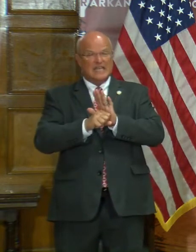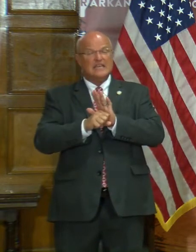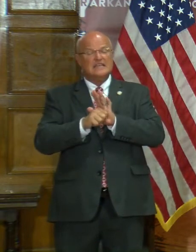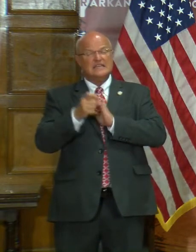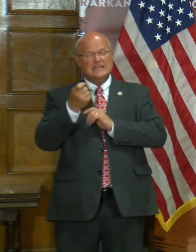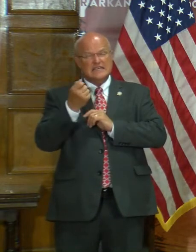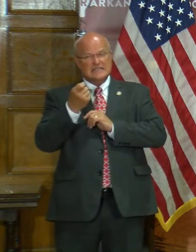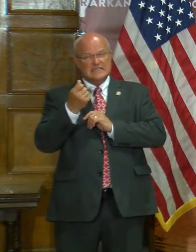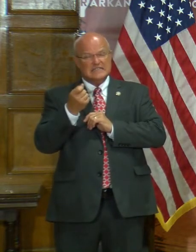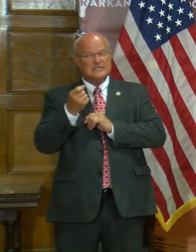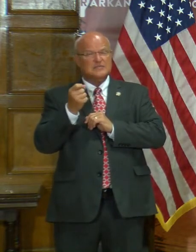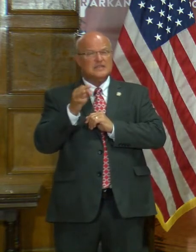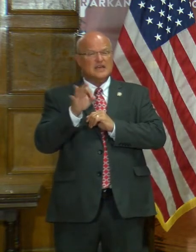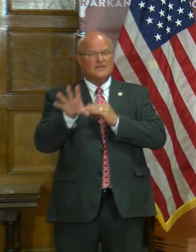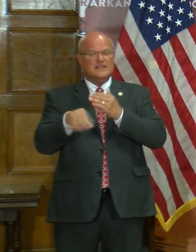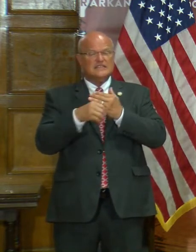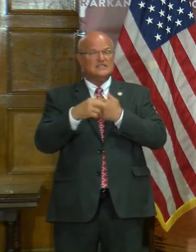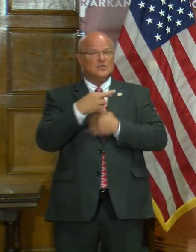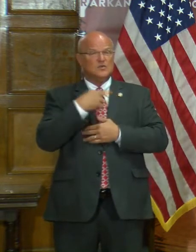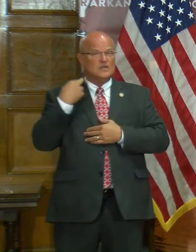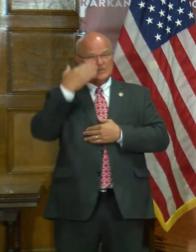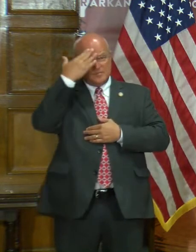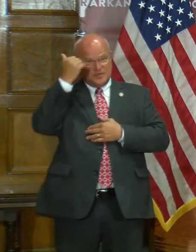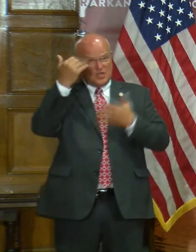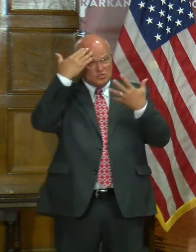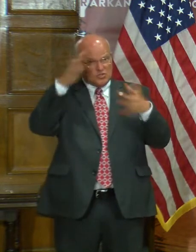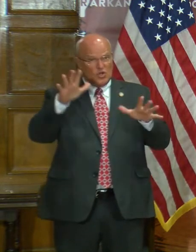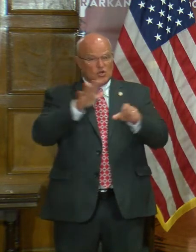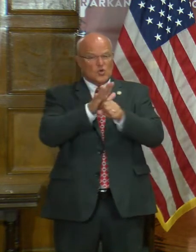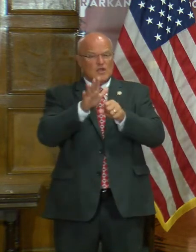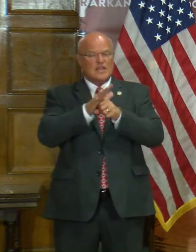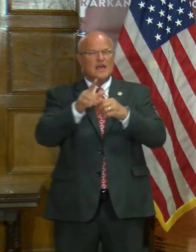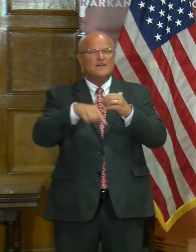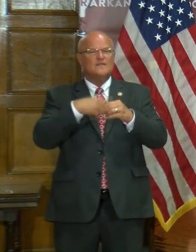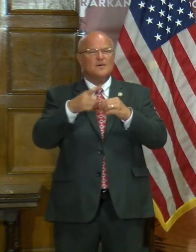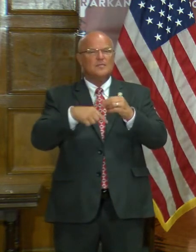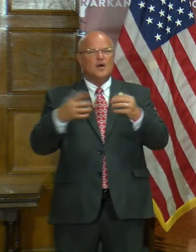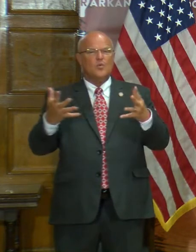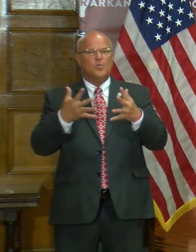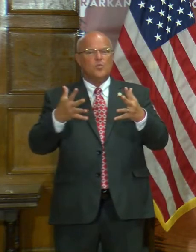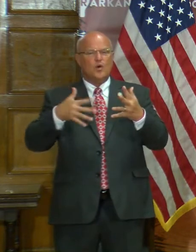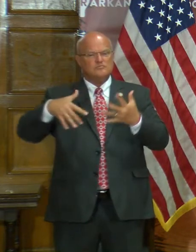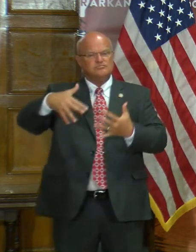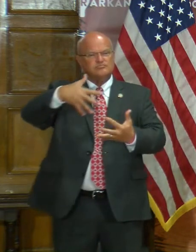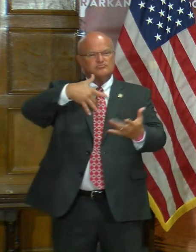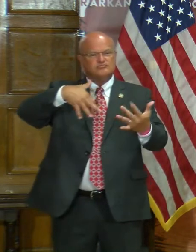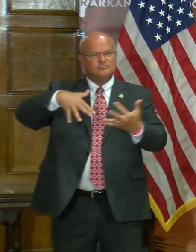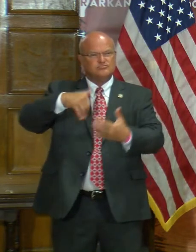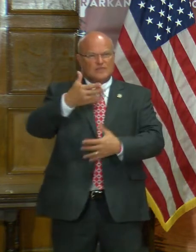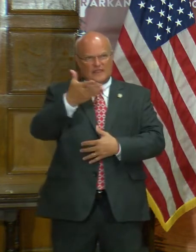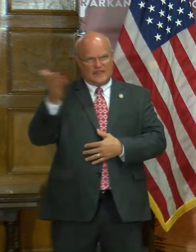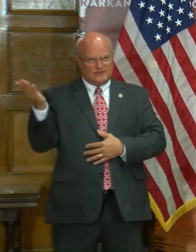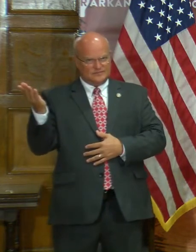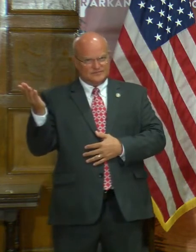little bit of additional risk because you just don't know enough about what you're associating with.